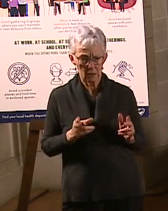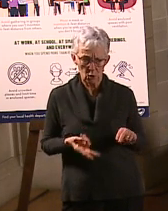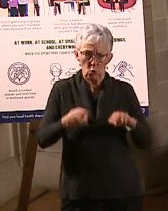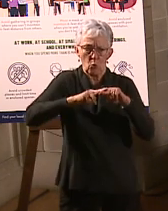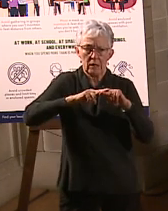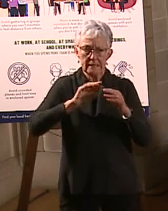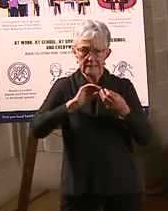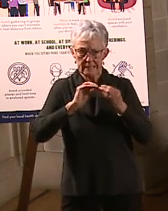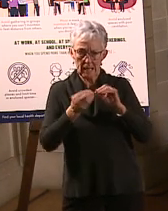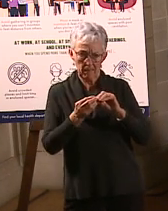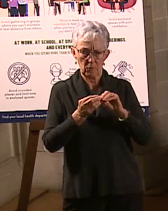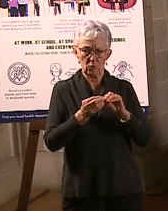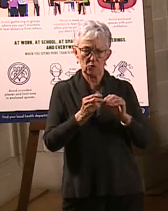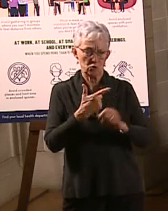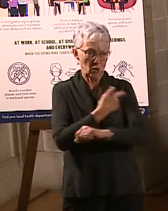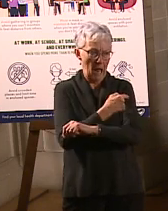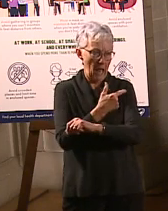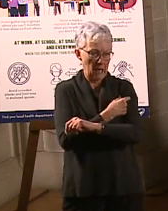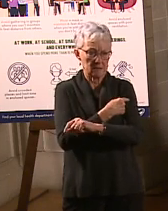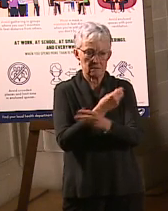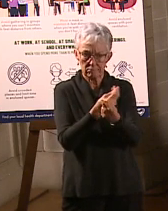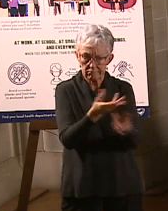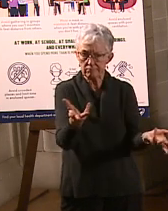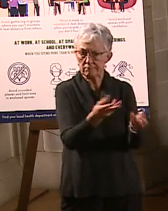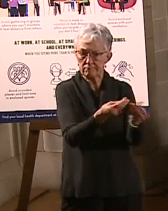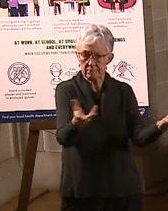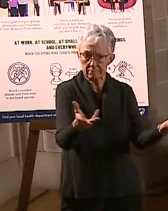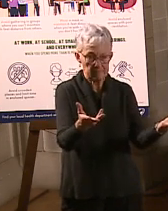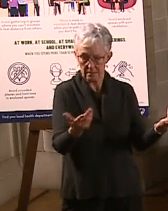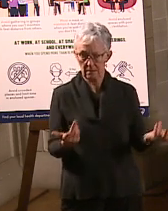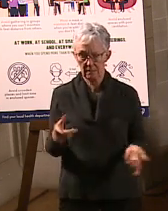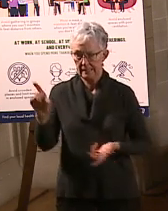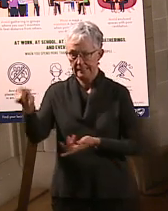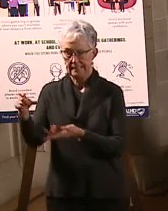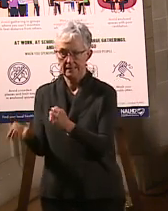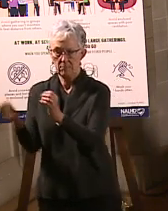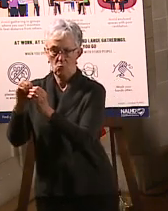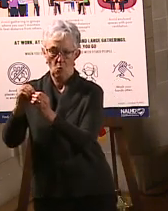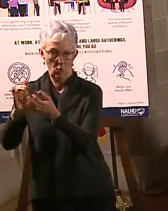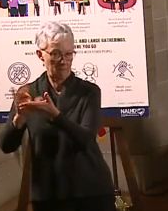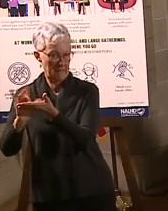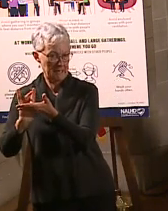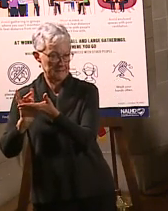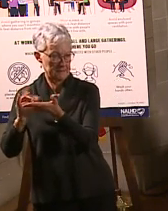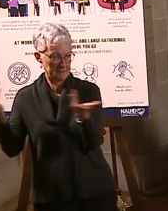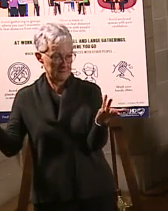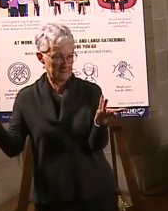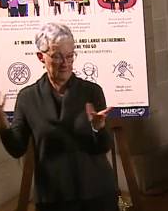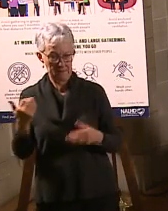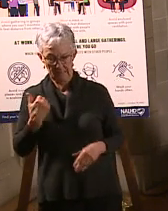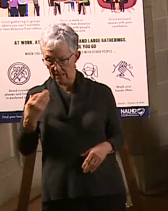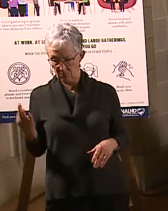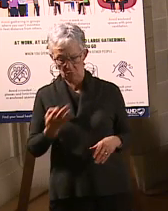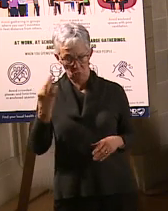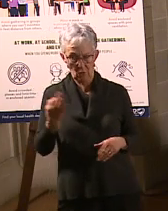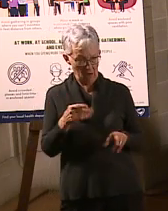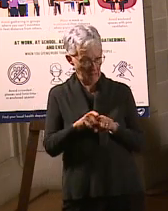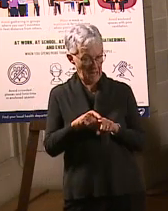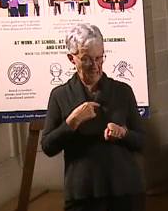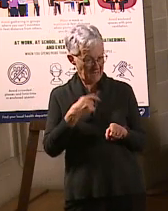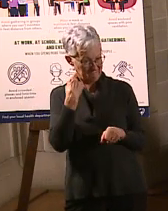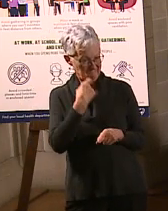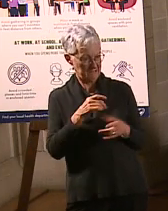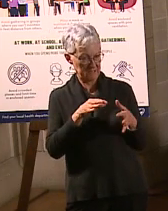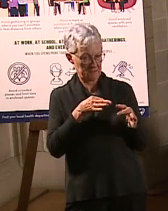The single biggest thing they can do is get us more vaccine. Again, I'll point to what Lincoln Lancaster did on Friday as a great example of when we